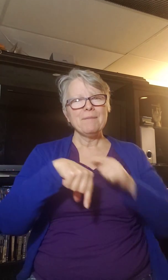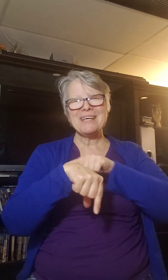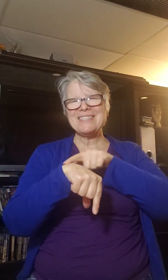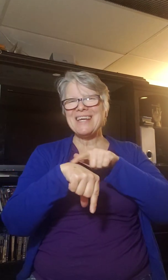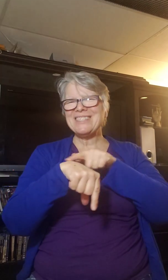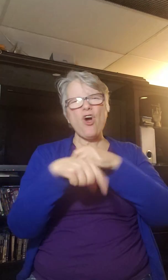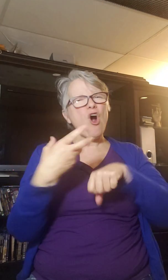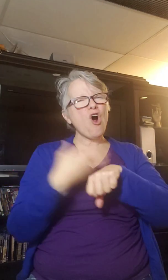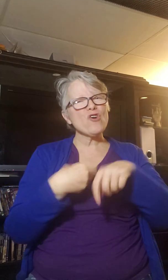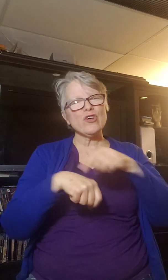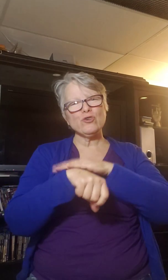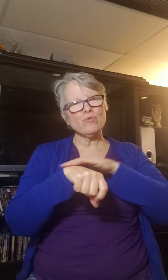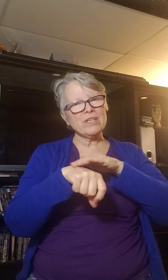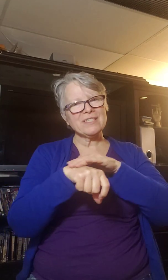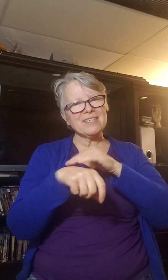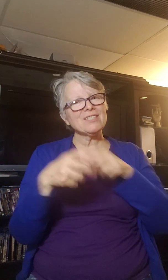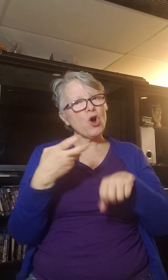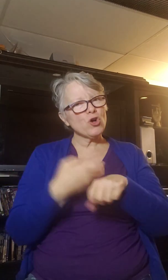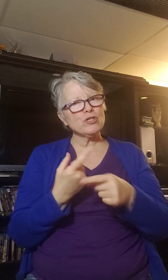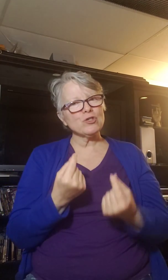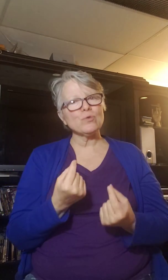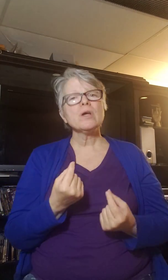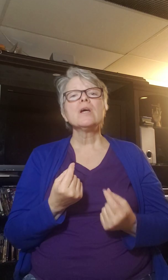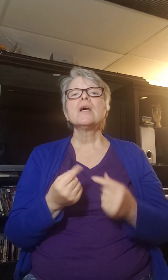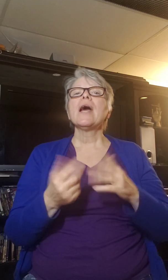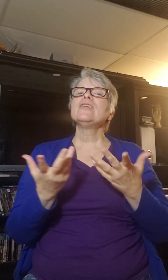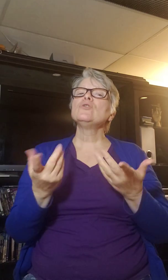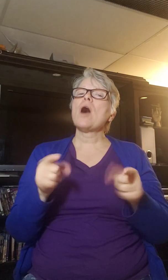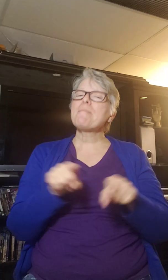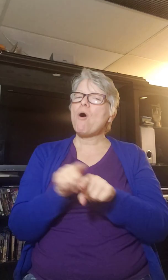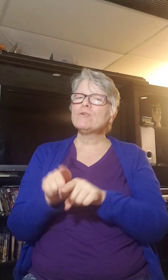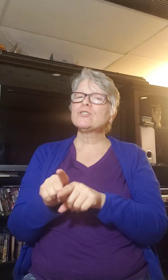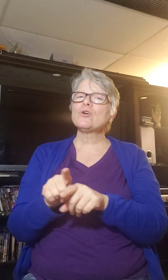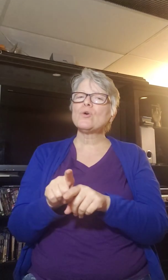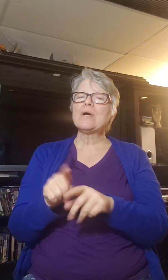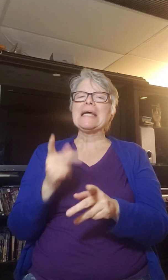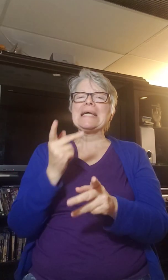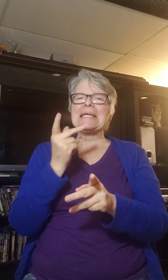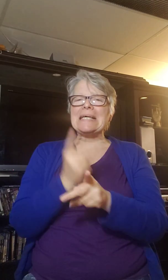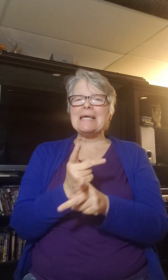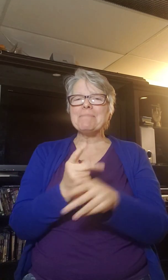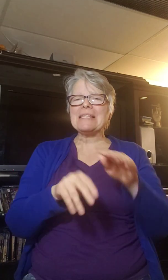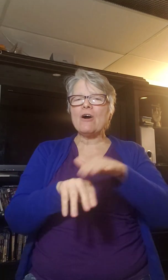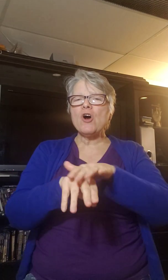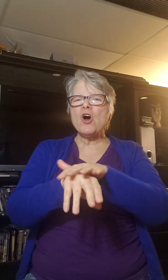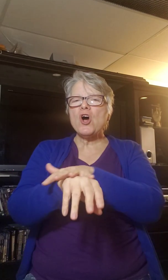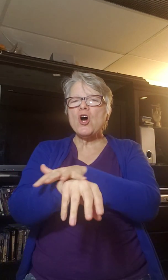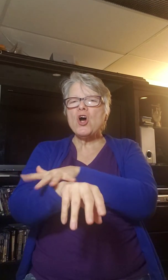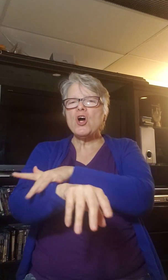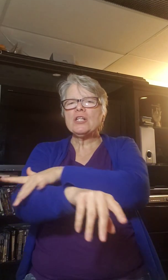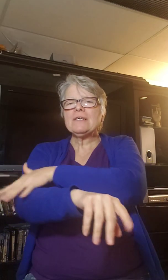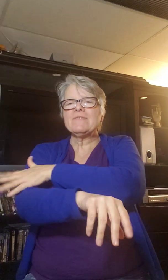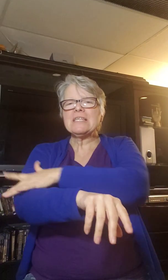because that is hard on your wrist. It's hard to do. And I'm also keeping all of